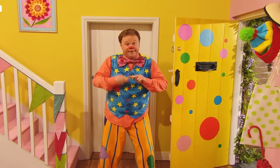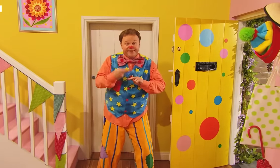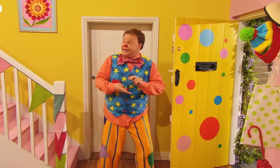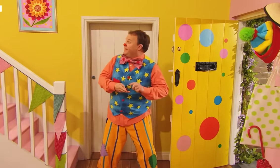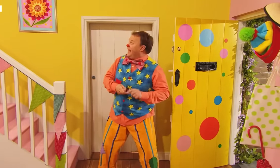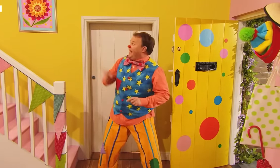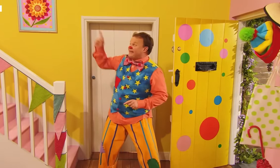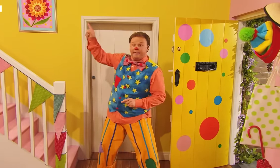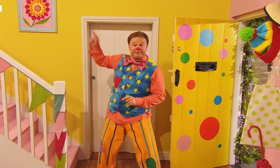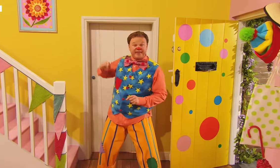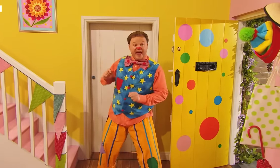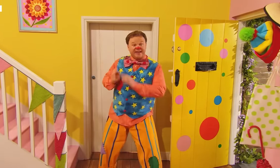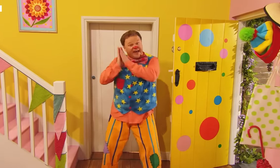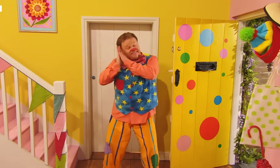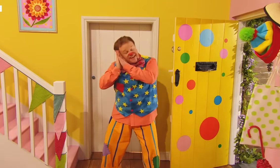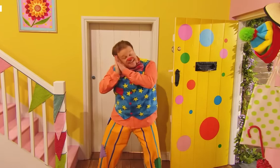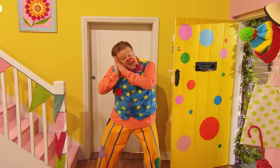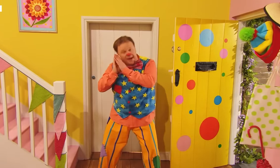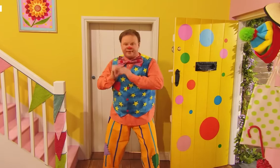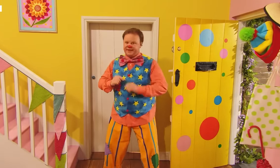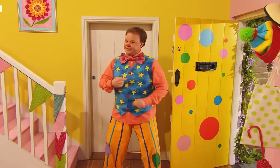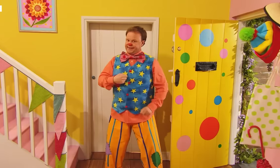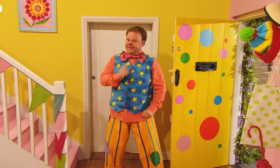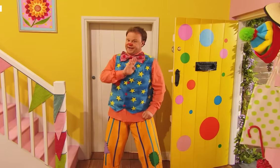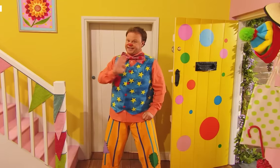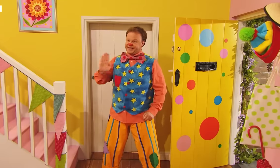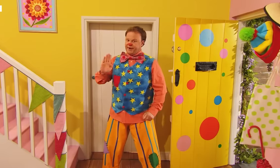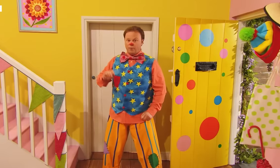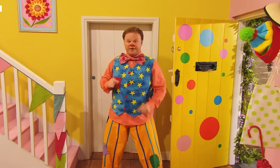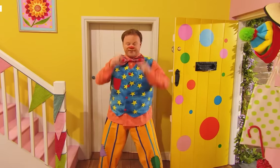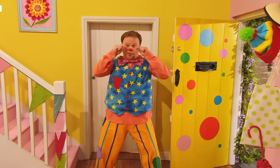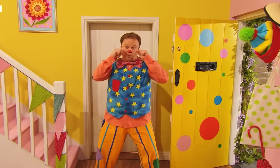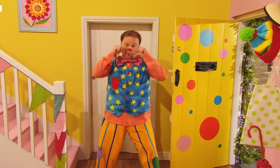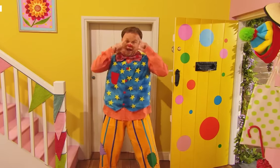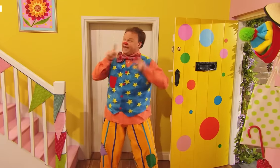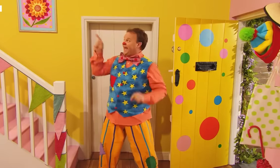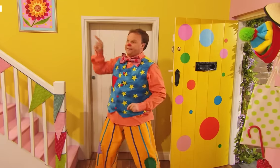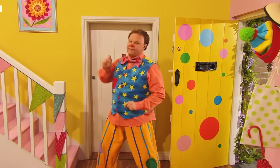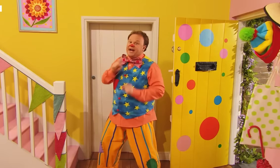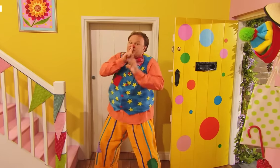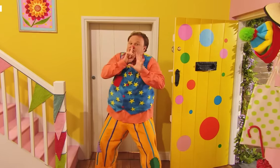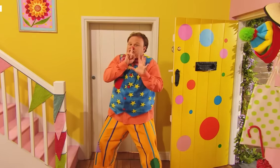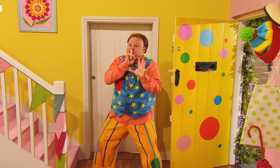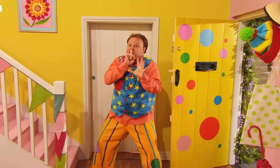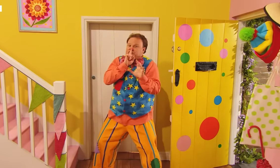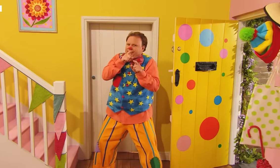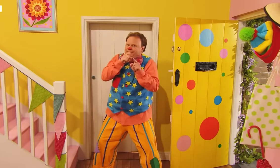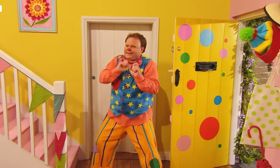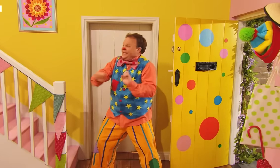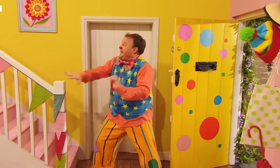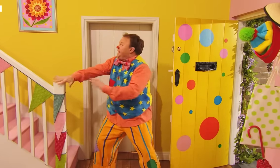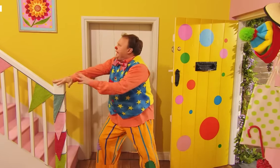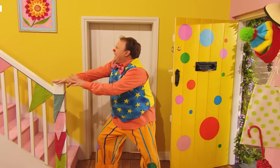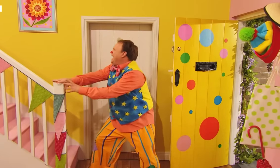Tumble is upstairs having a nap, and I don't want to wake him. Shh. Okay, Mr.